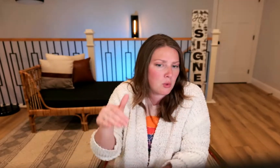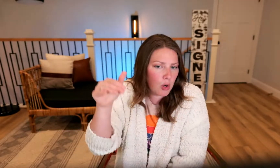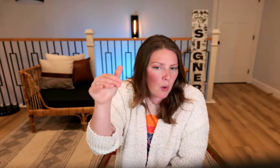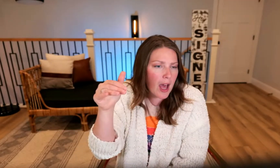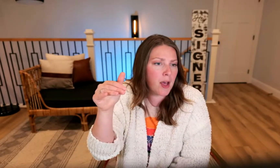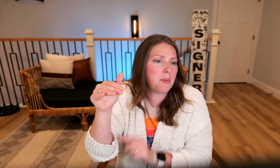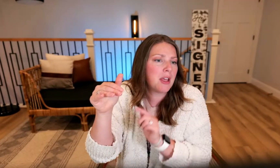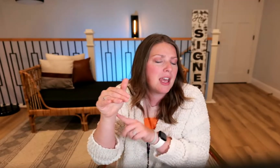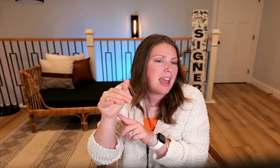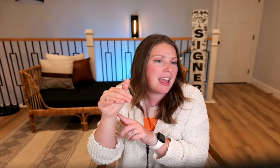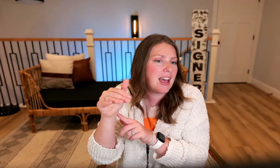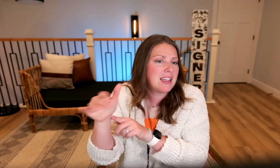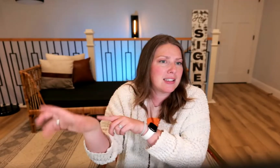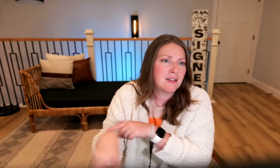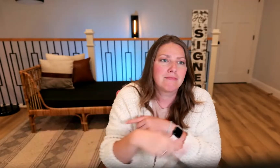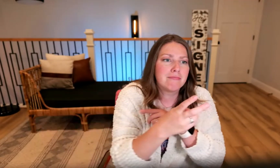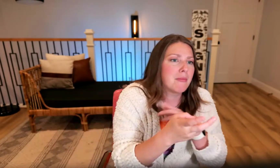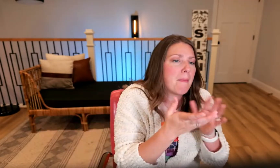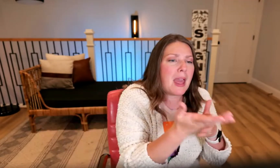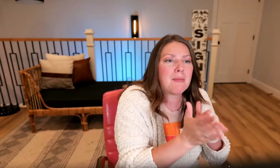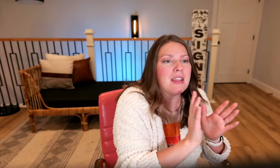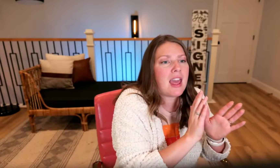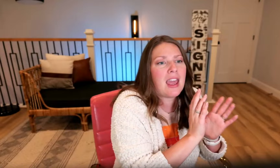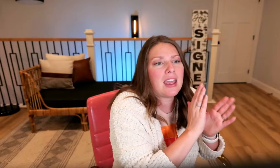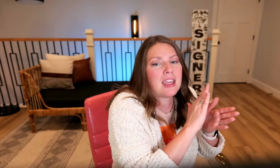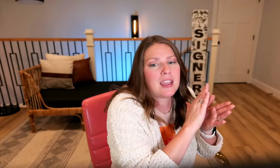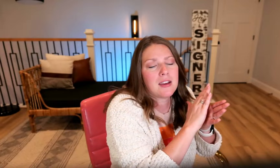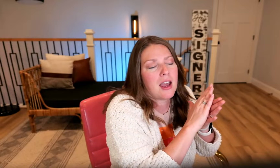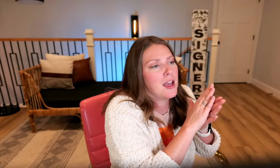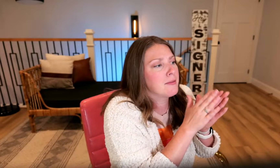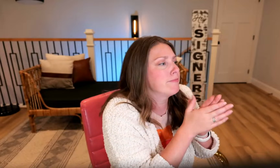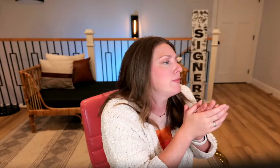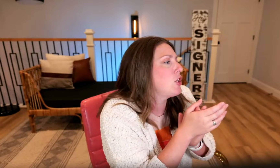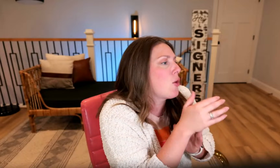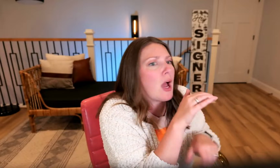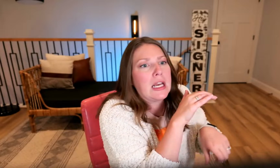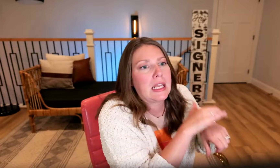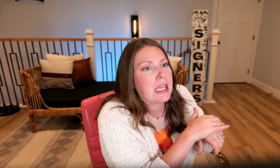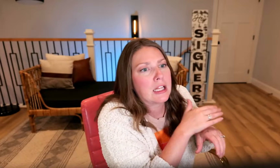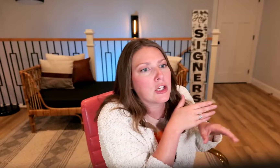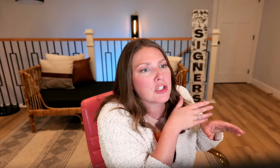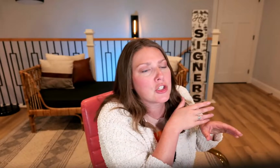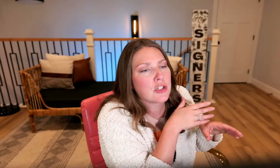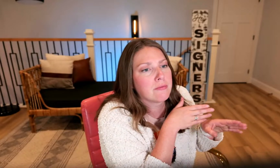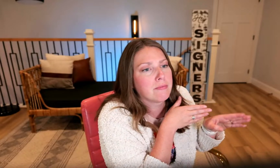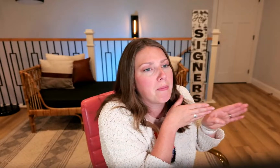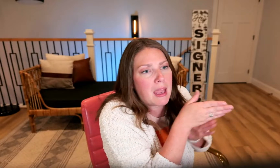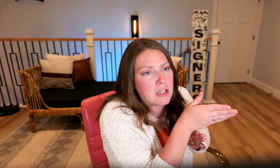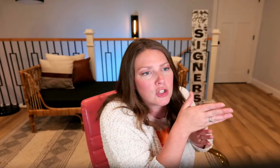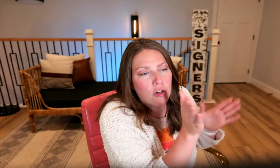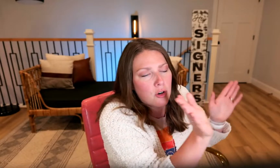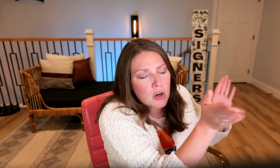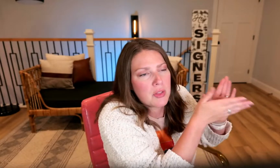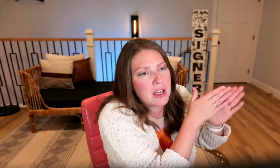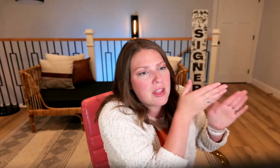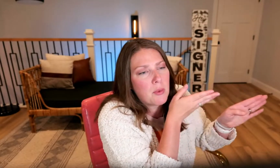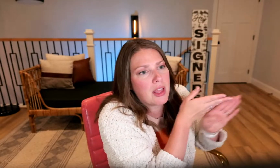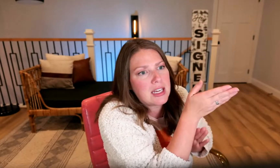grew up, and maybe they, you know, got an English major, they were like an